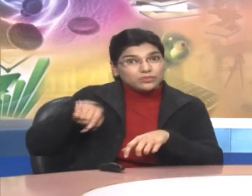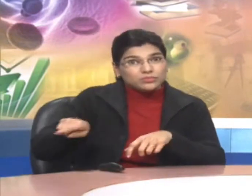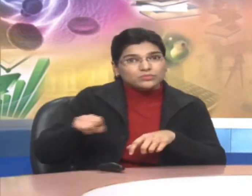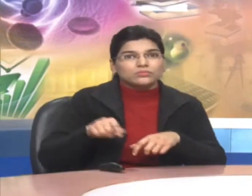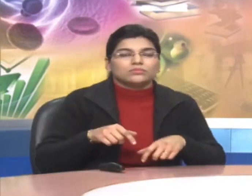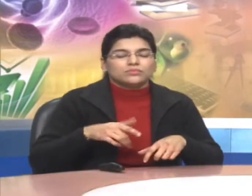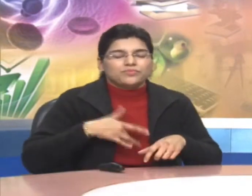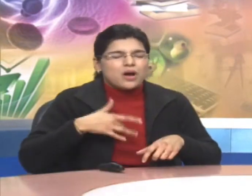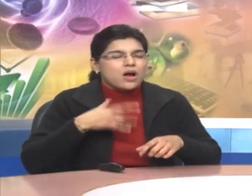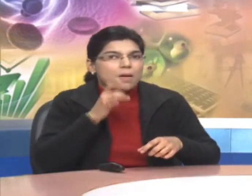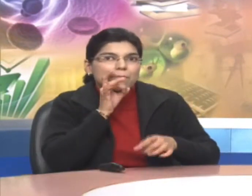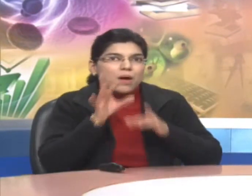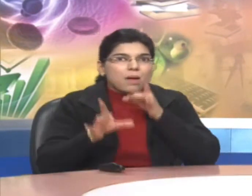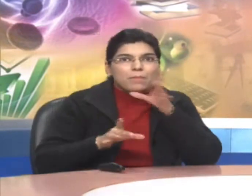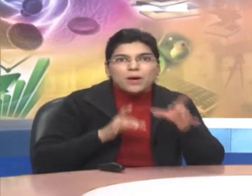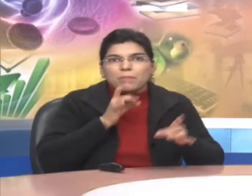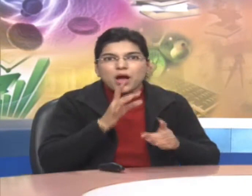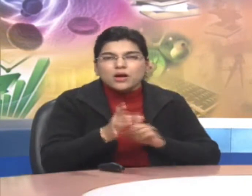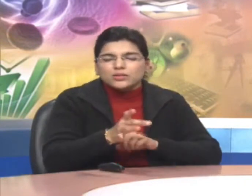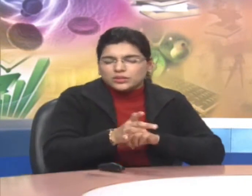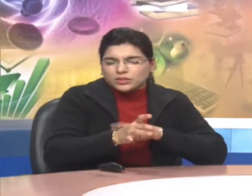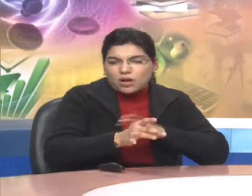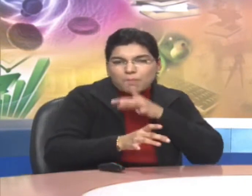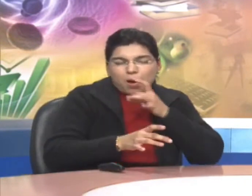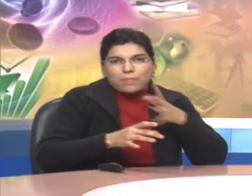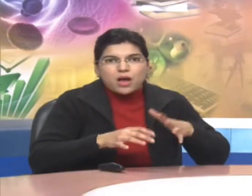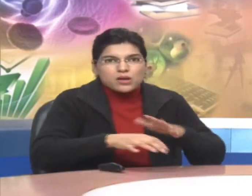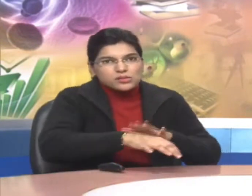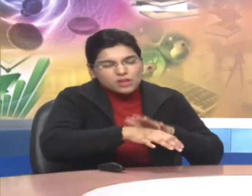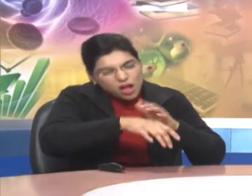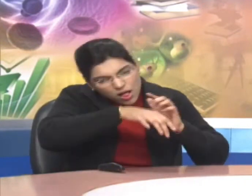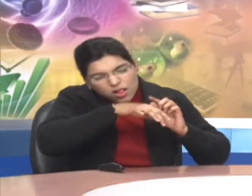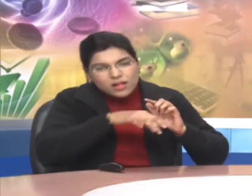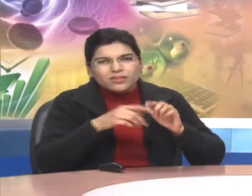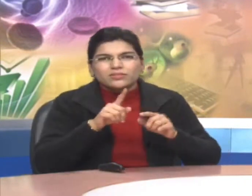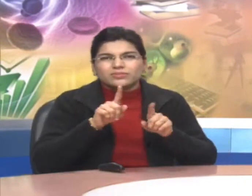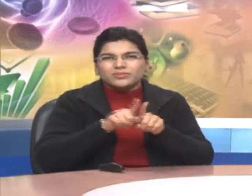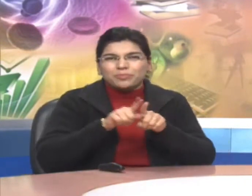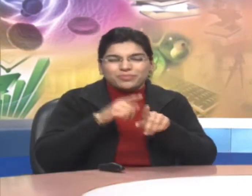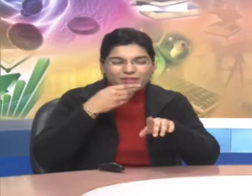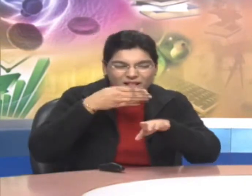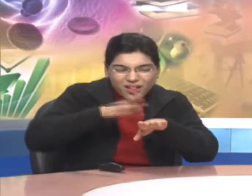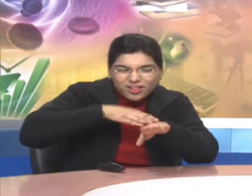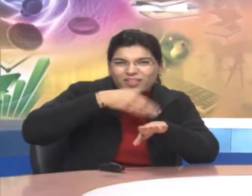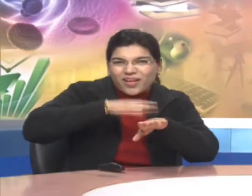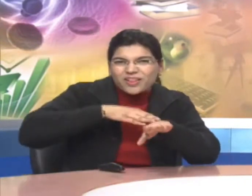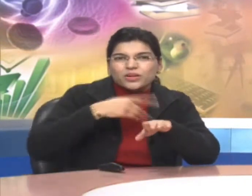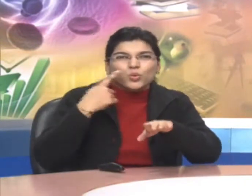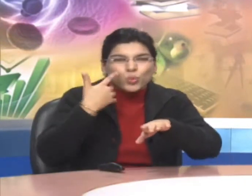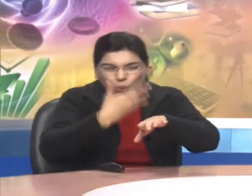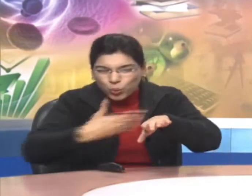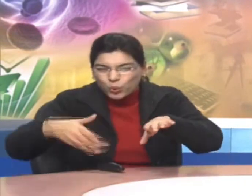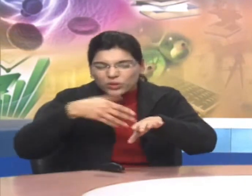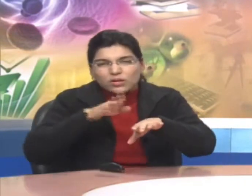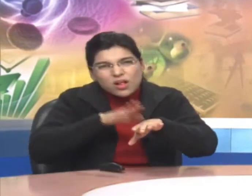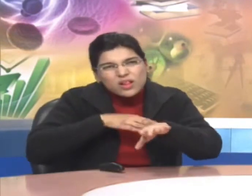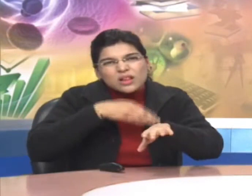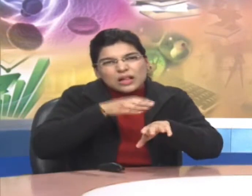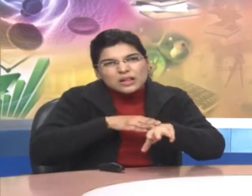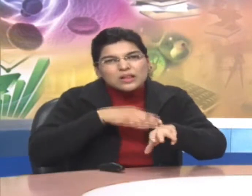The tiger drew off and sat down, licking his wounded leg, roaring